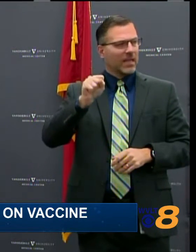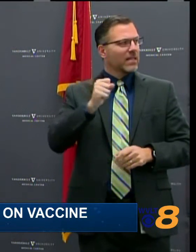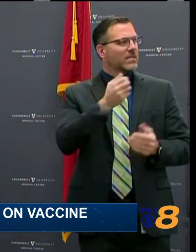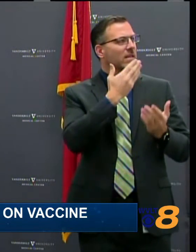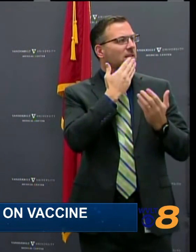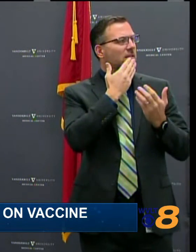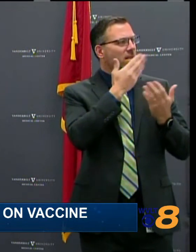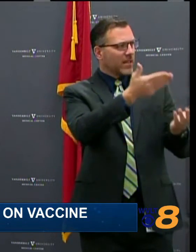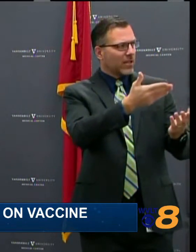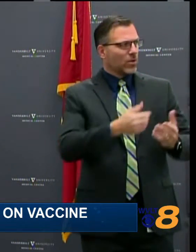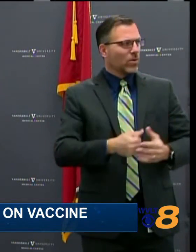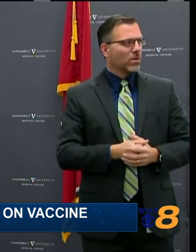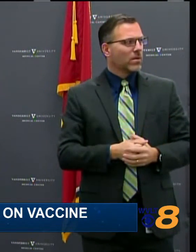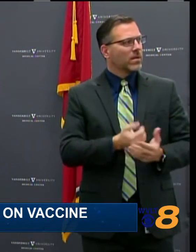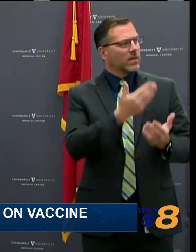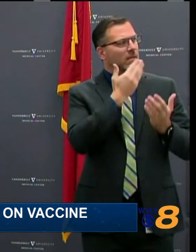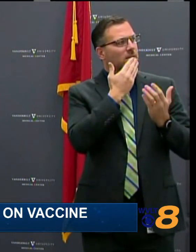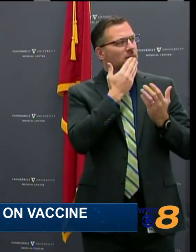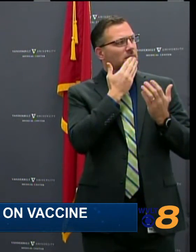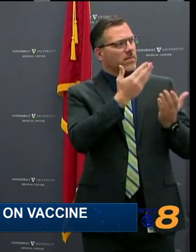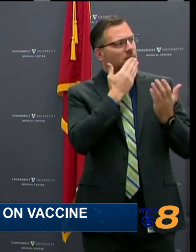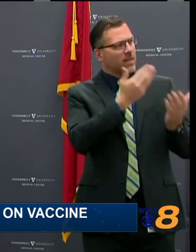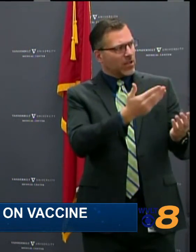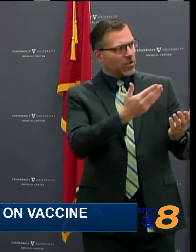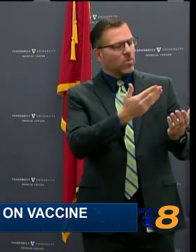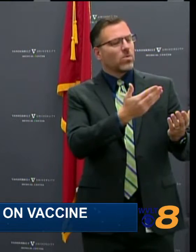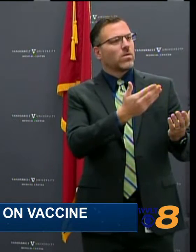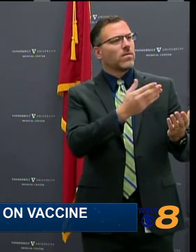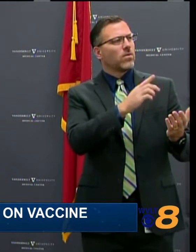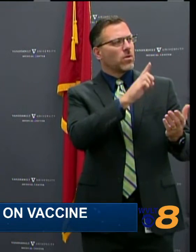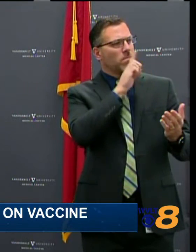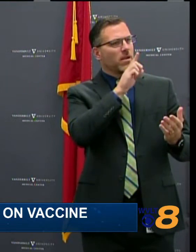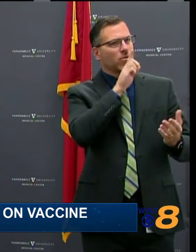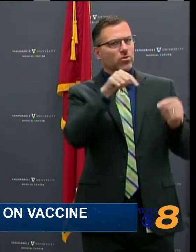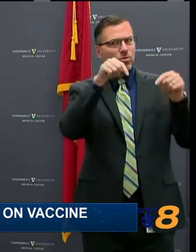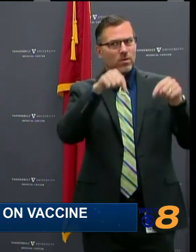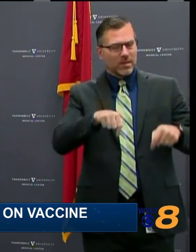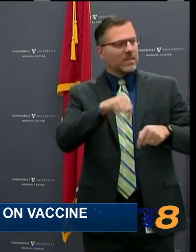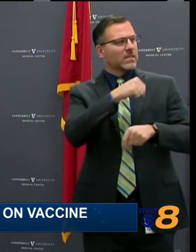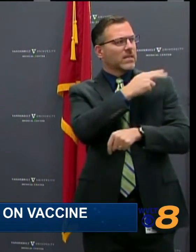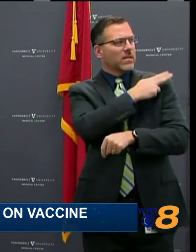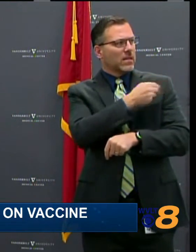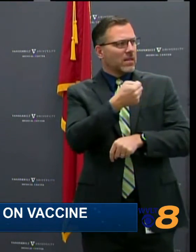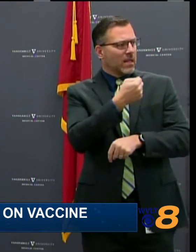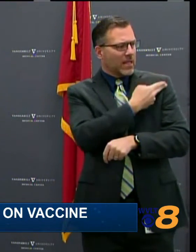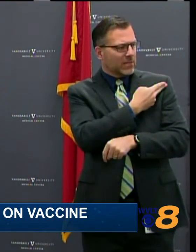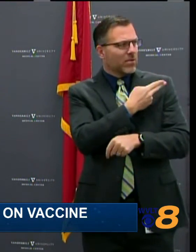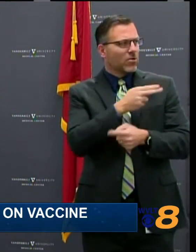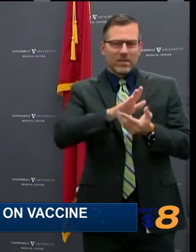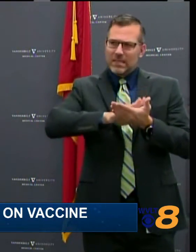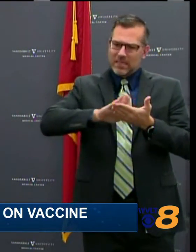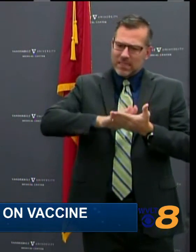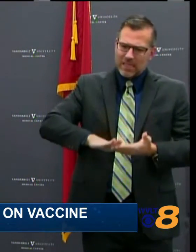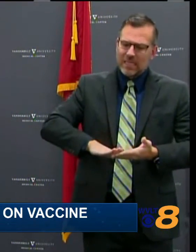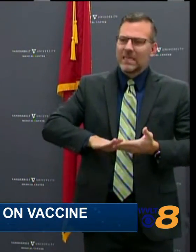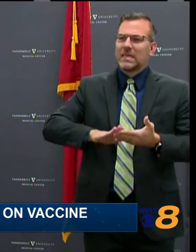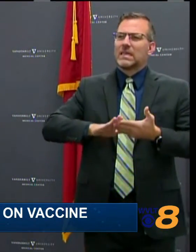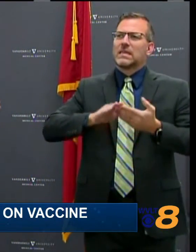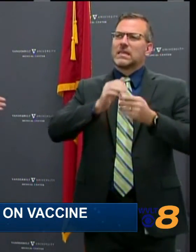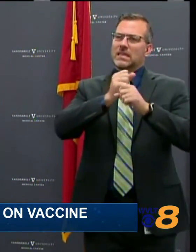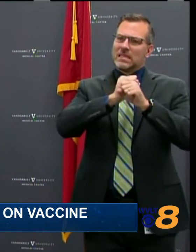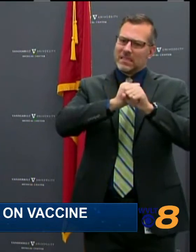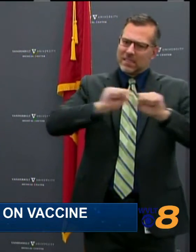you. Thank you for making sure that this hospital facility is clean and safe